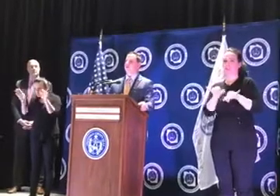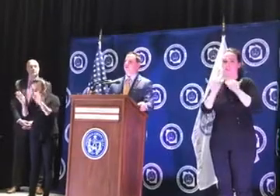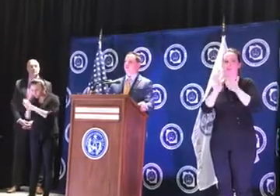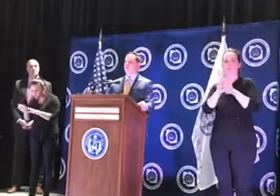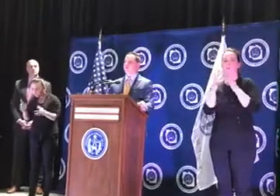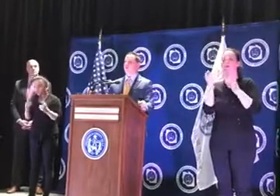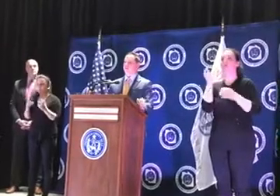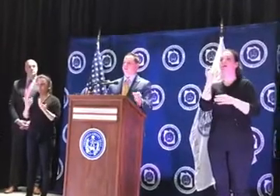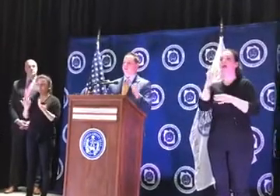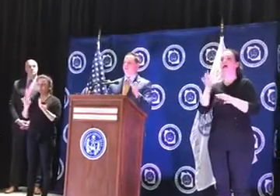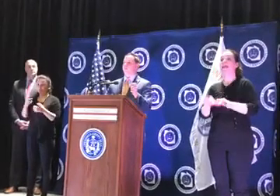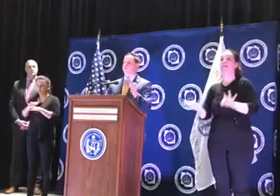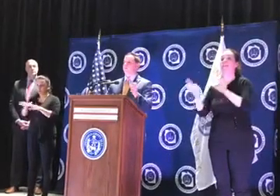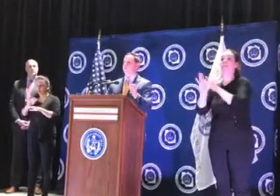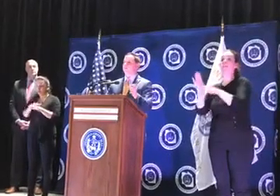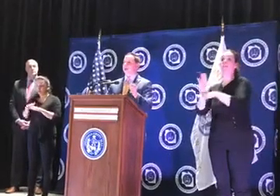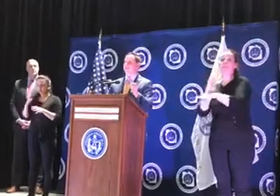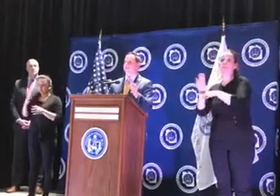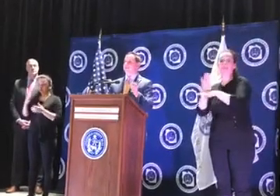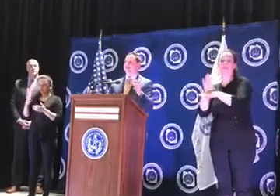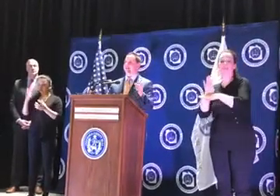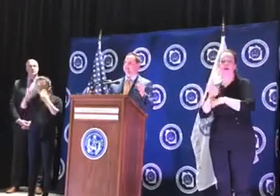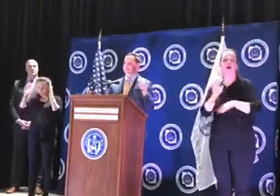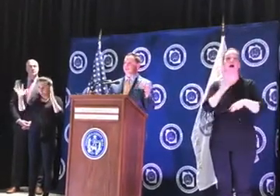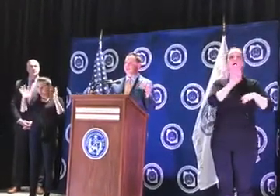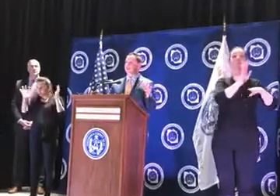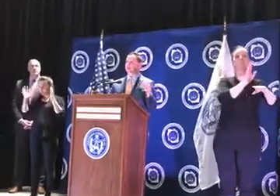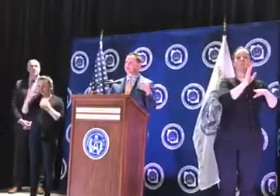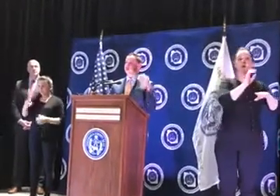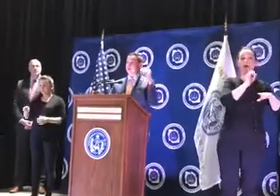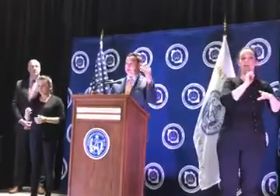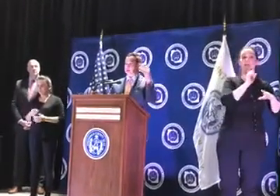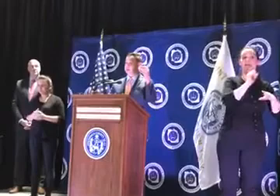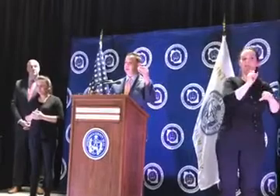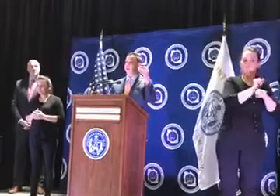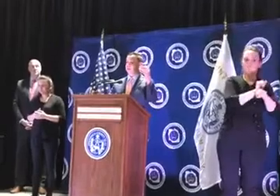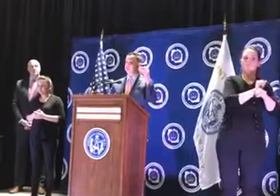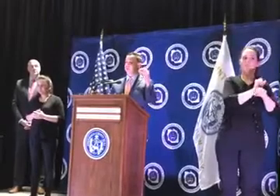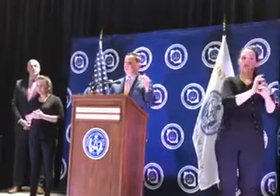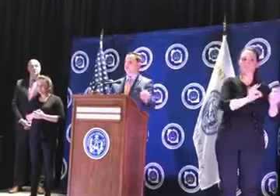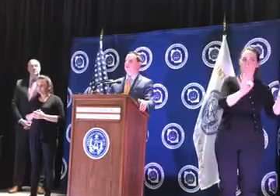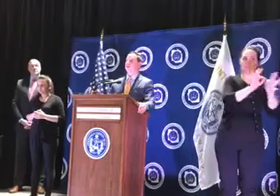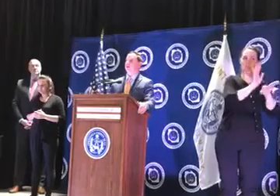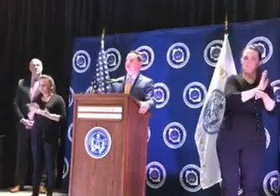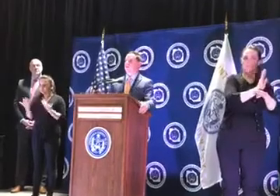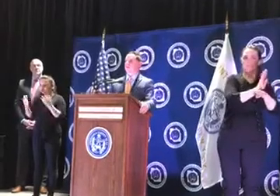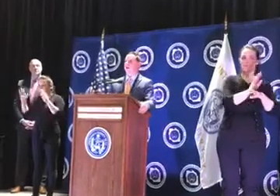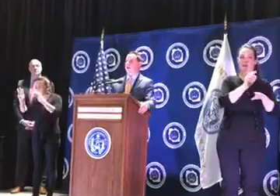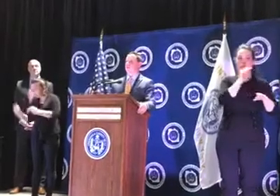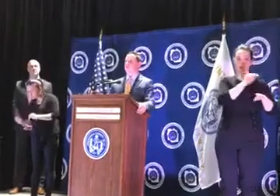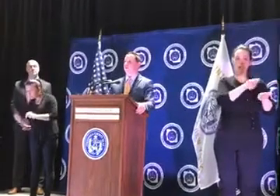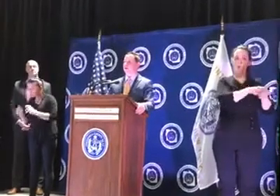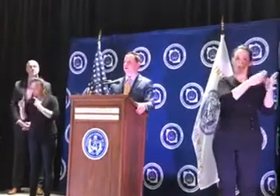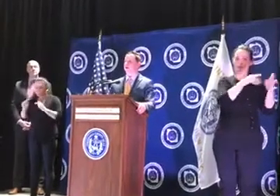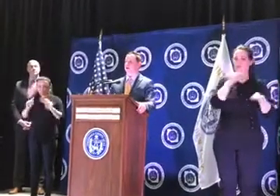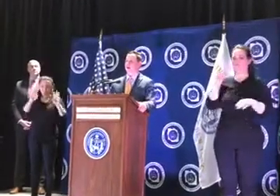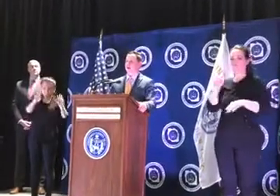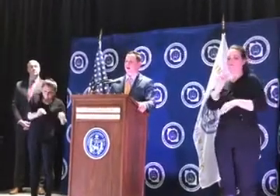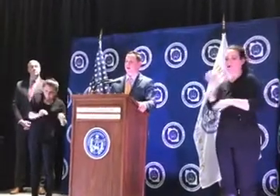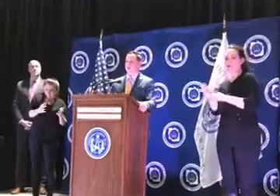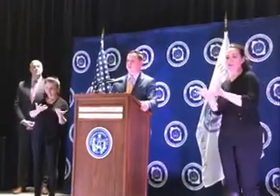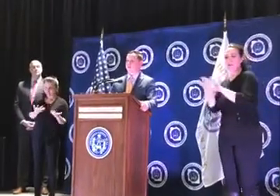essential, more of the things that people would not necessarily deem as essential, but it is essential, asking me